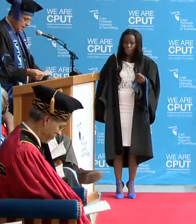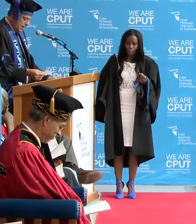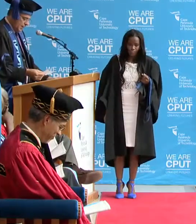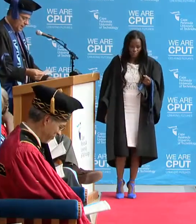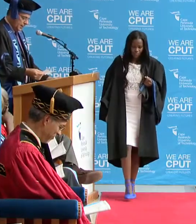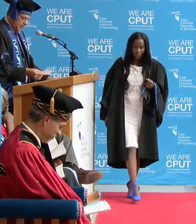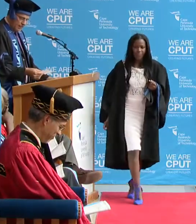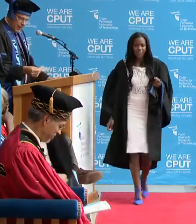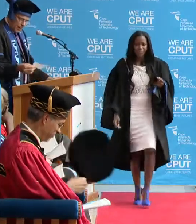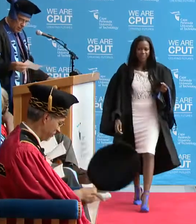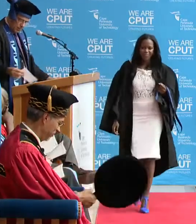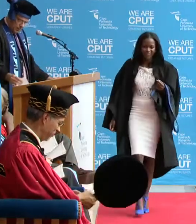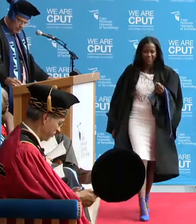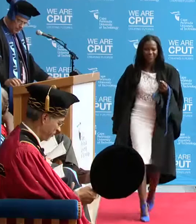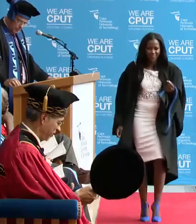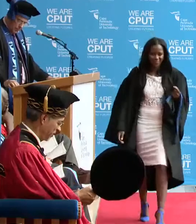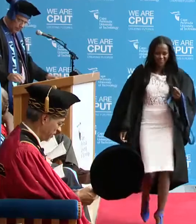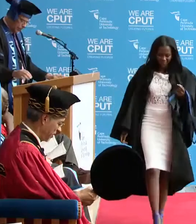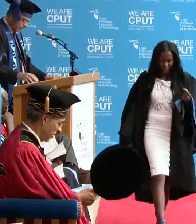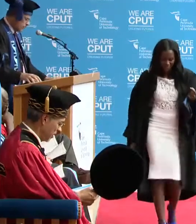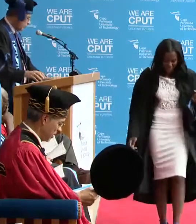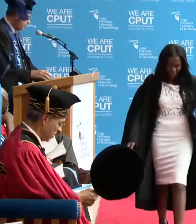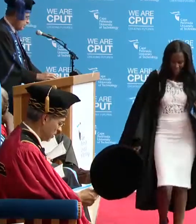Kanya Sitivayu.